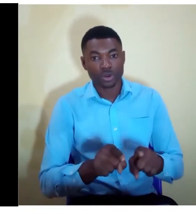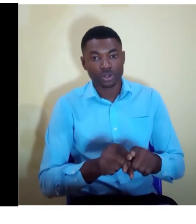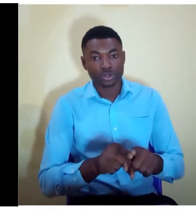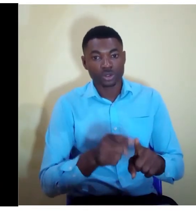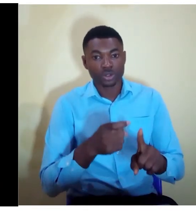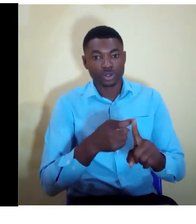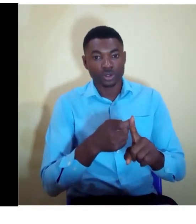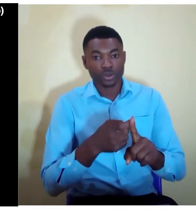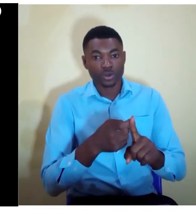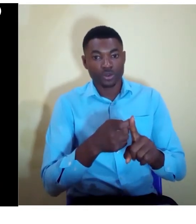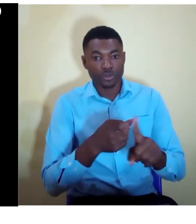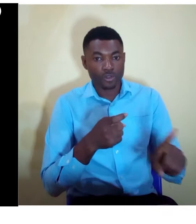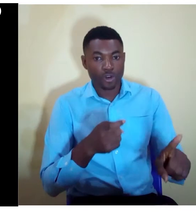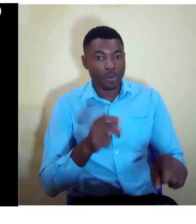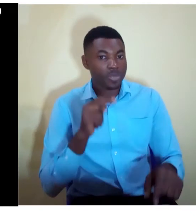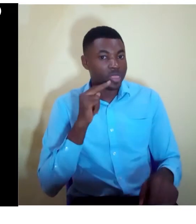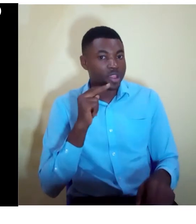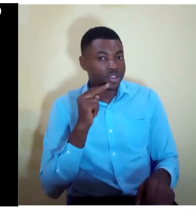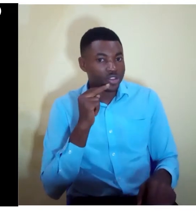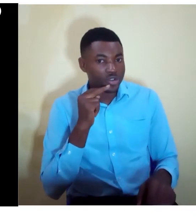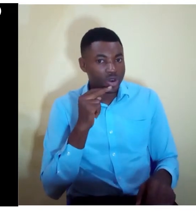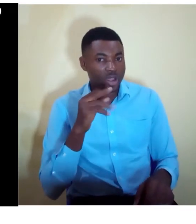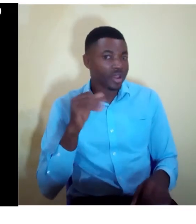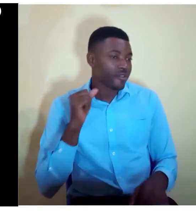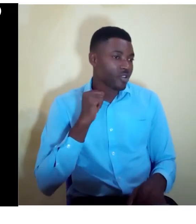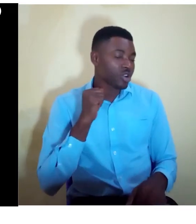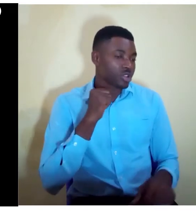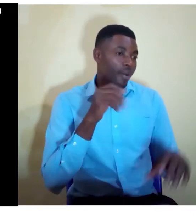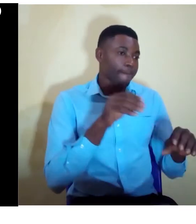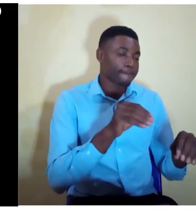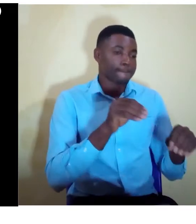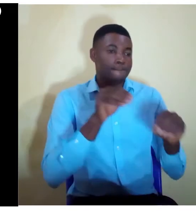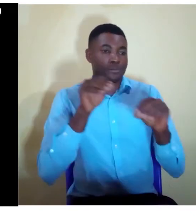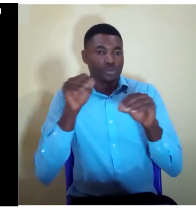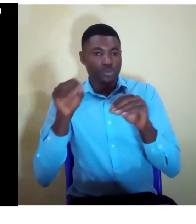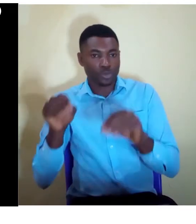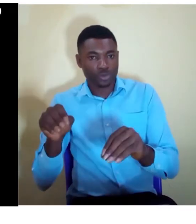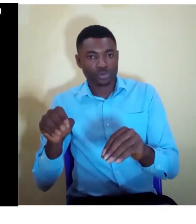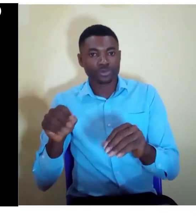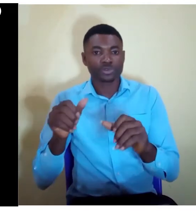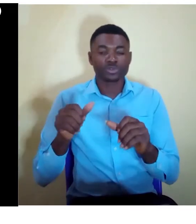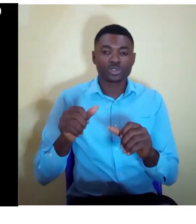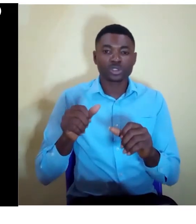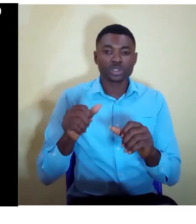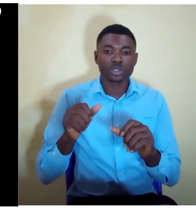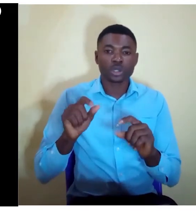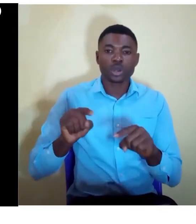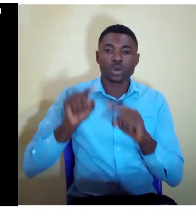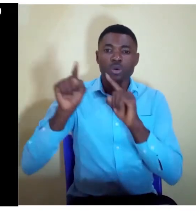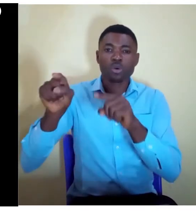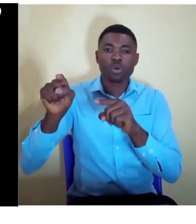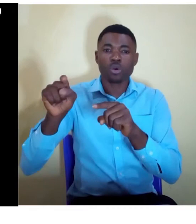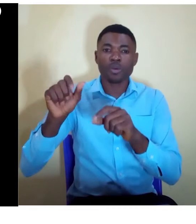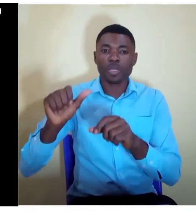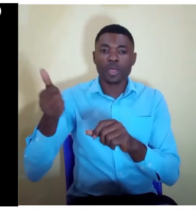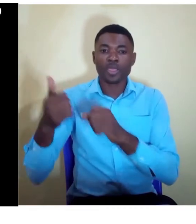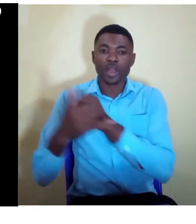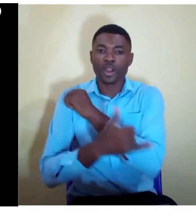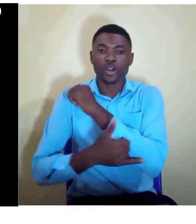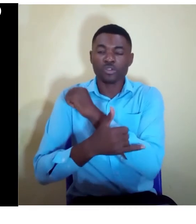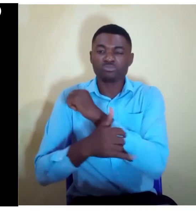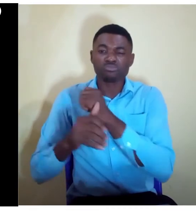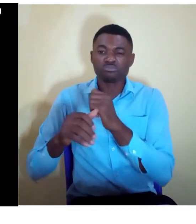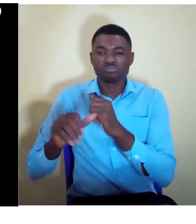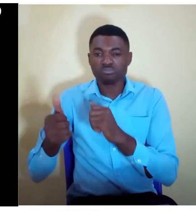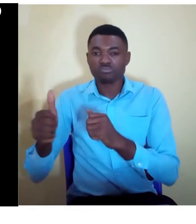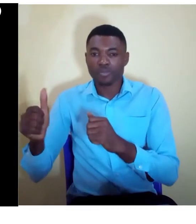And from Nigeria, Foster expanded his work and use of sign language into Central